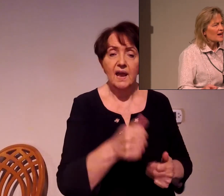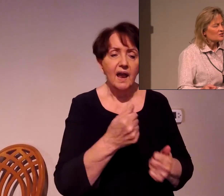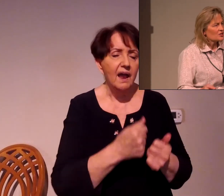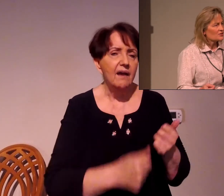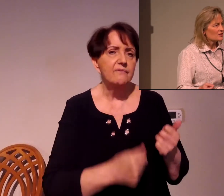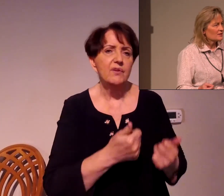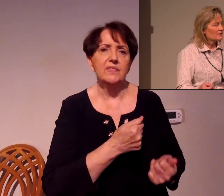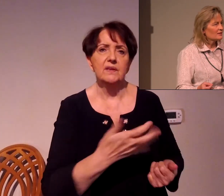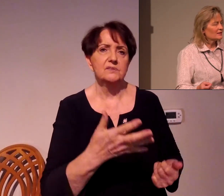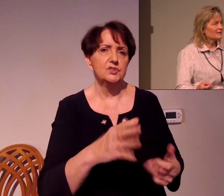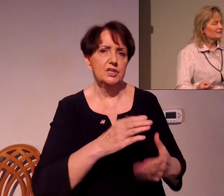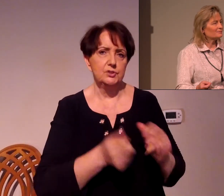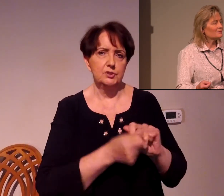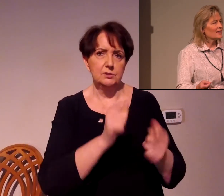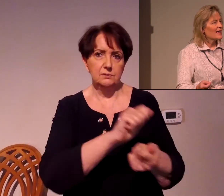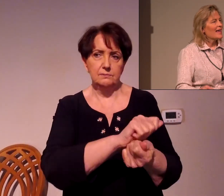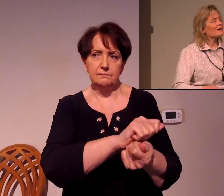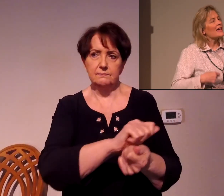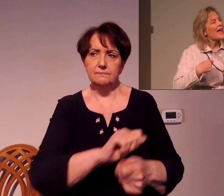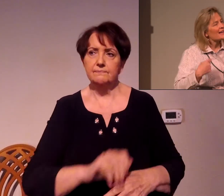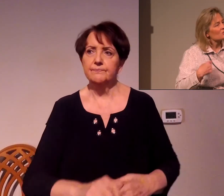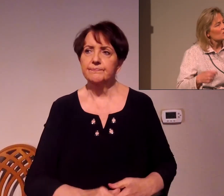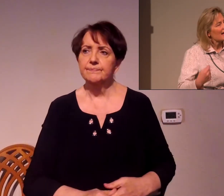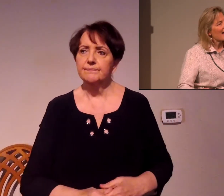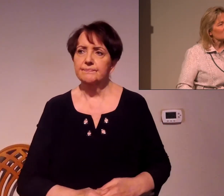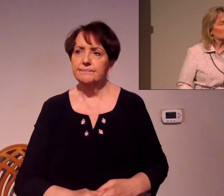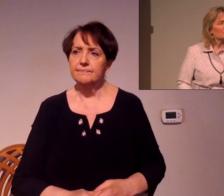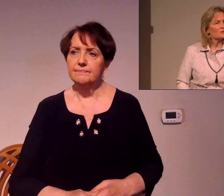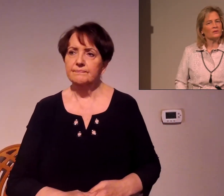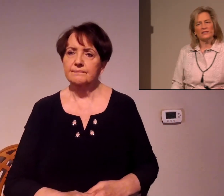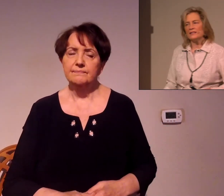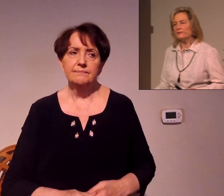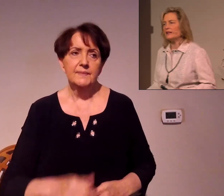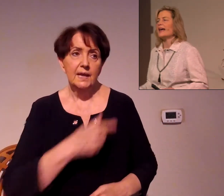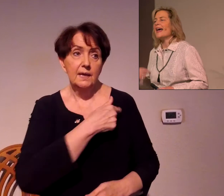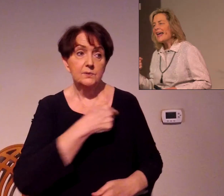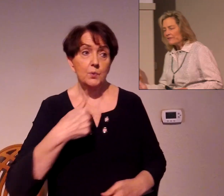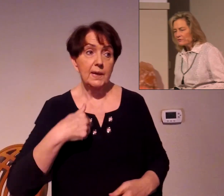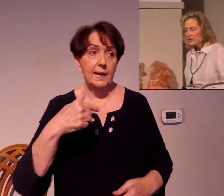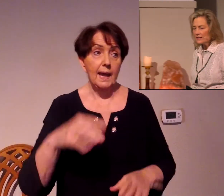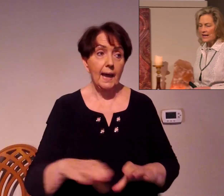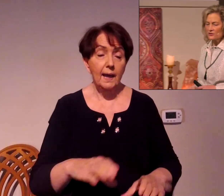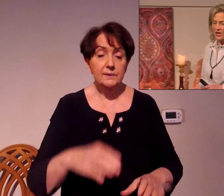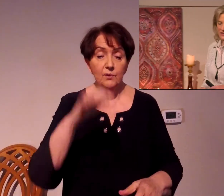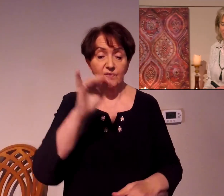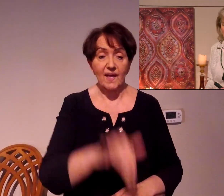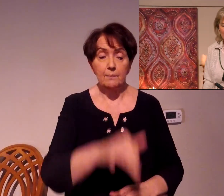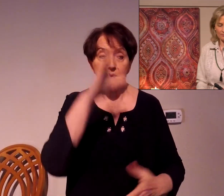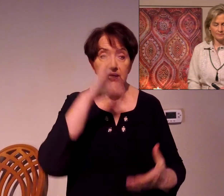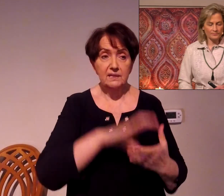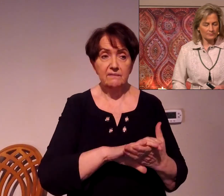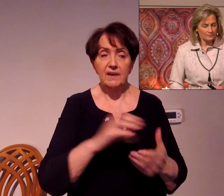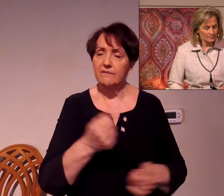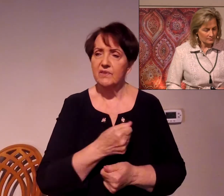everything changes. And as we act on this belief, everything